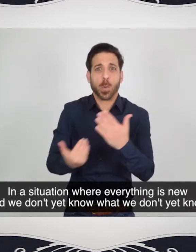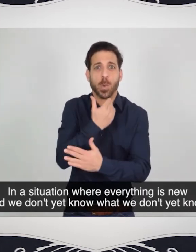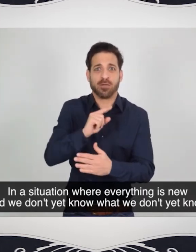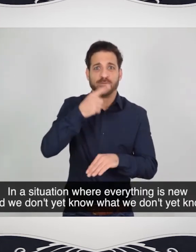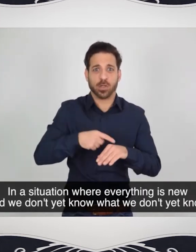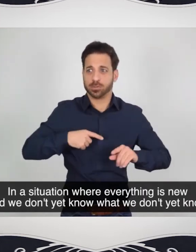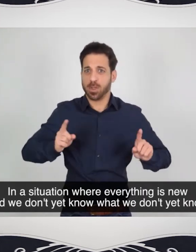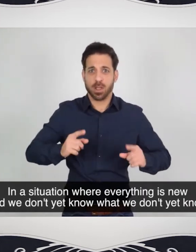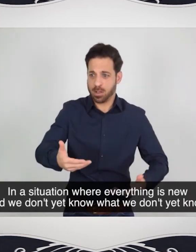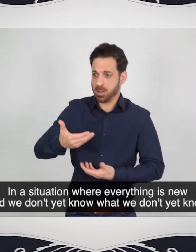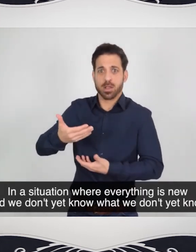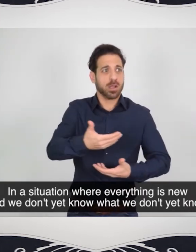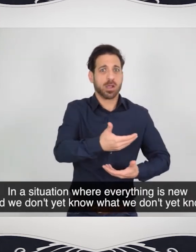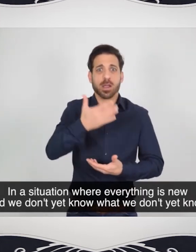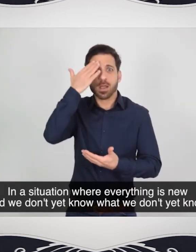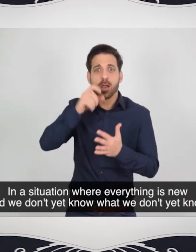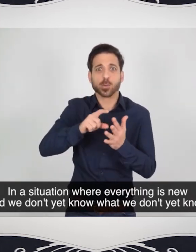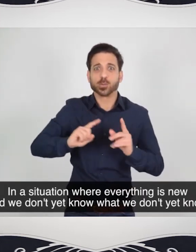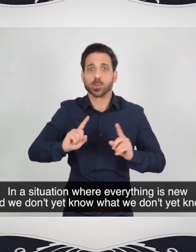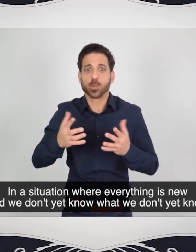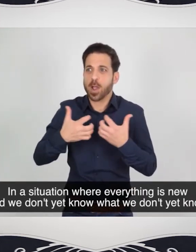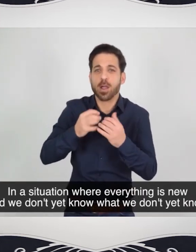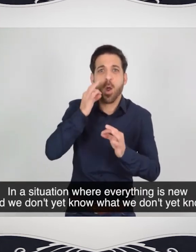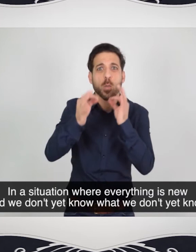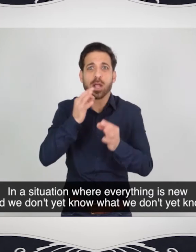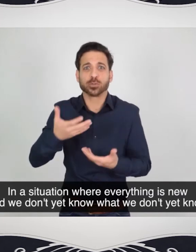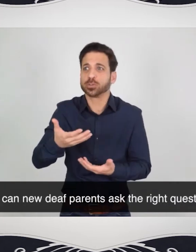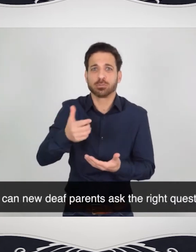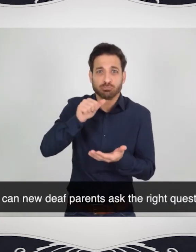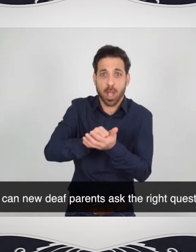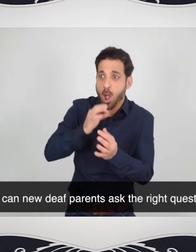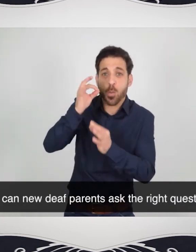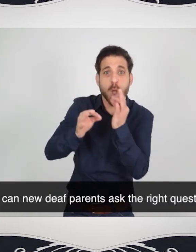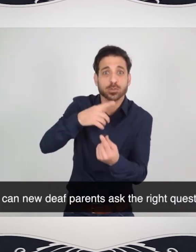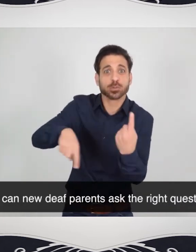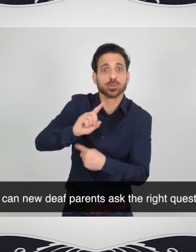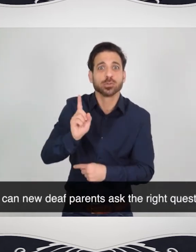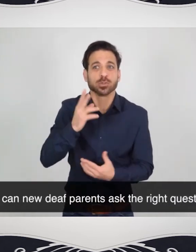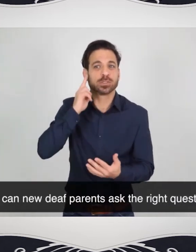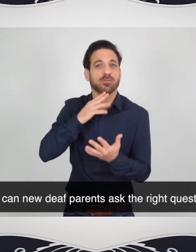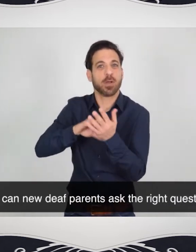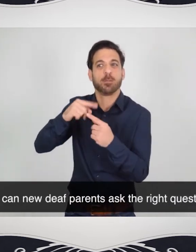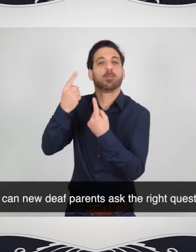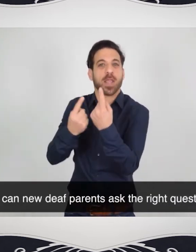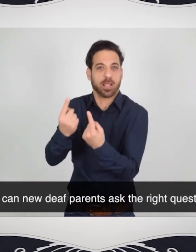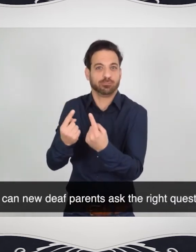I've been told by my research for this project that I must have a deaf person signing. Not somebody who's learned British Sign